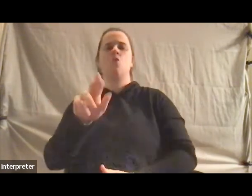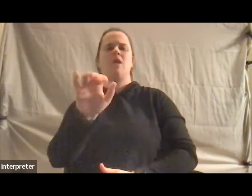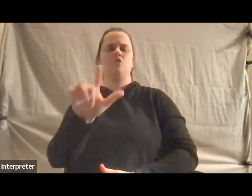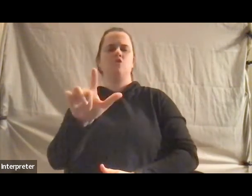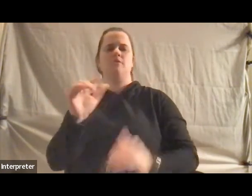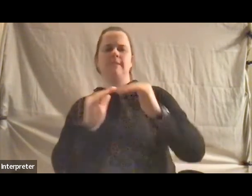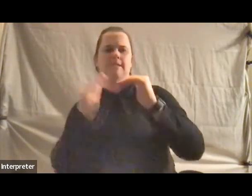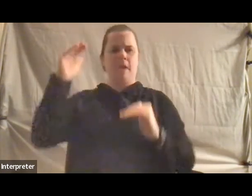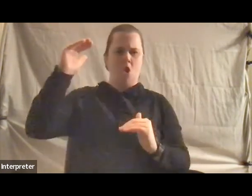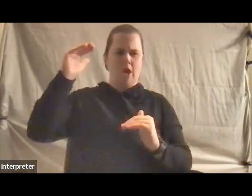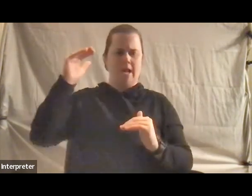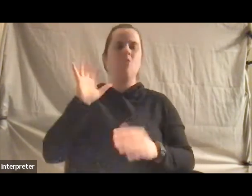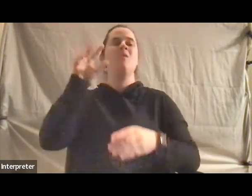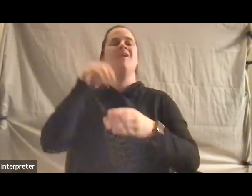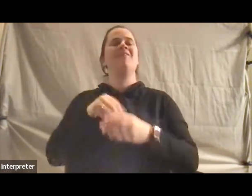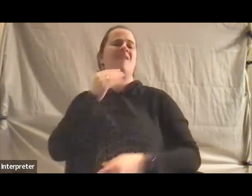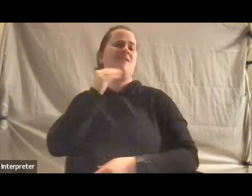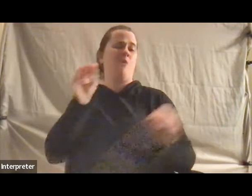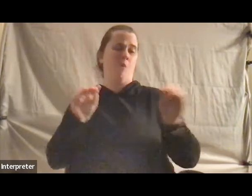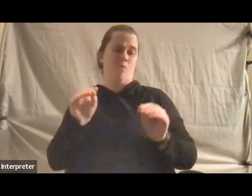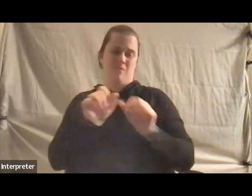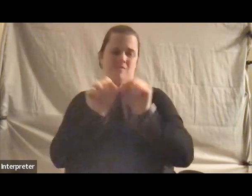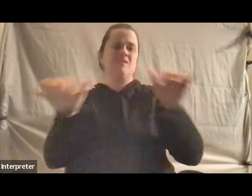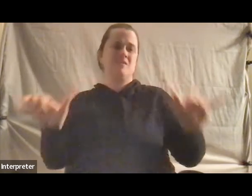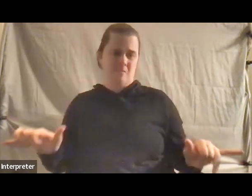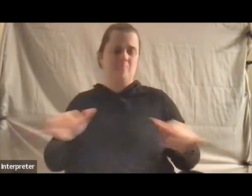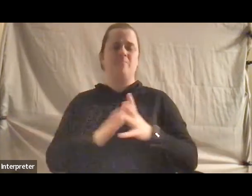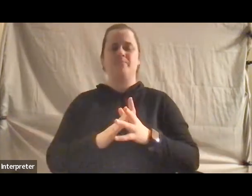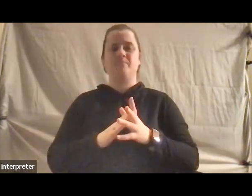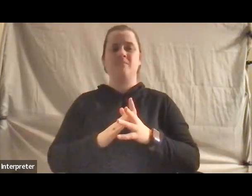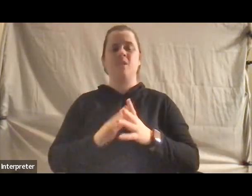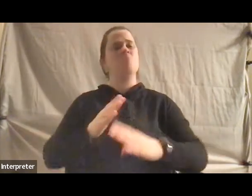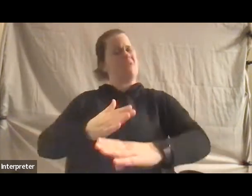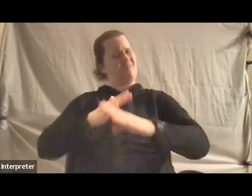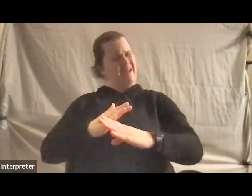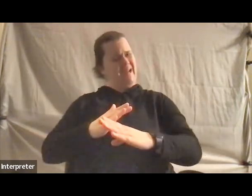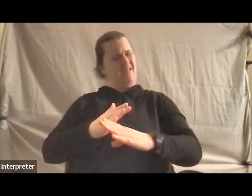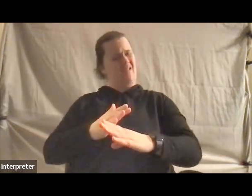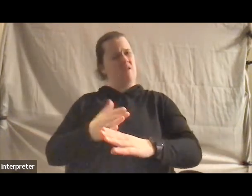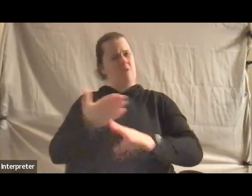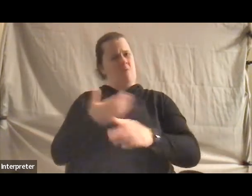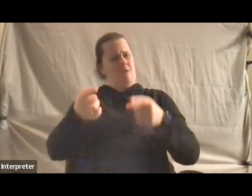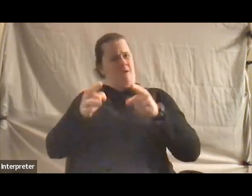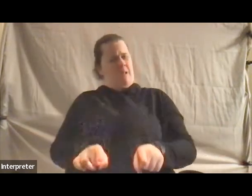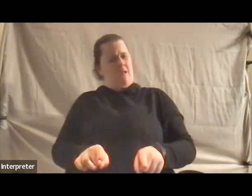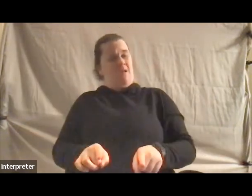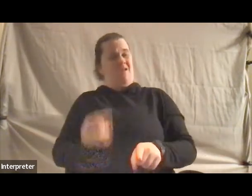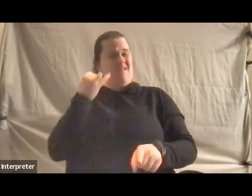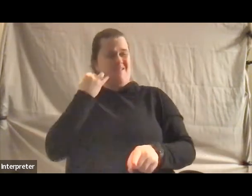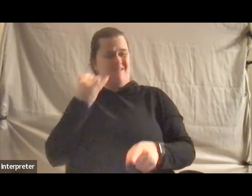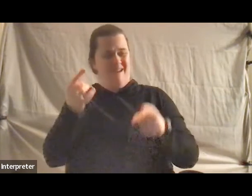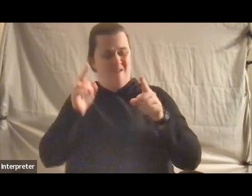homeless system, preventing homelessness before it begins. When it occurs, ensuring